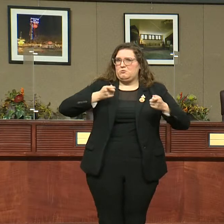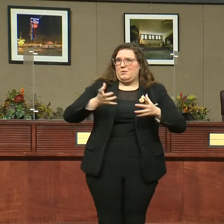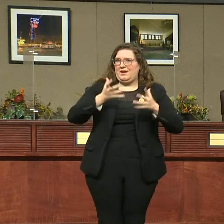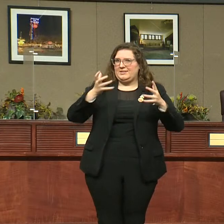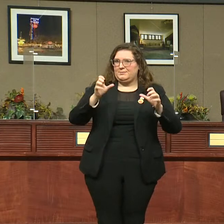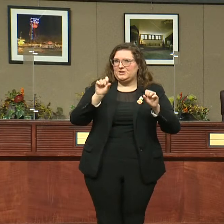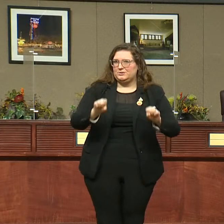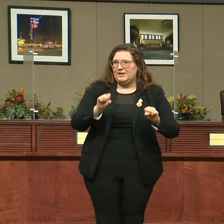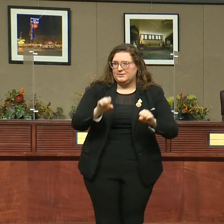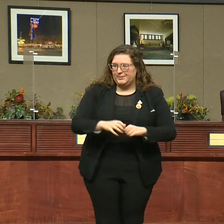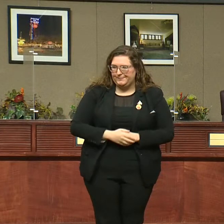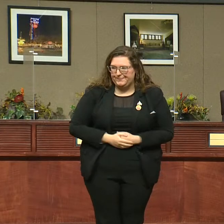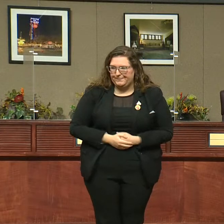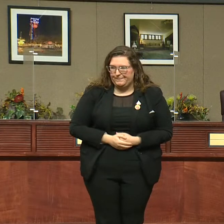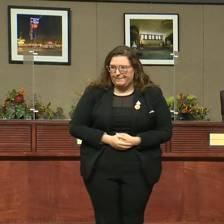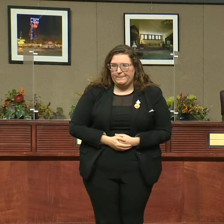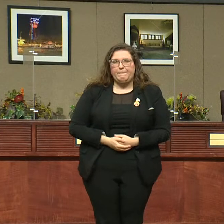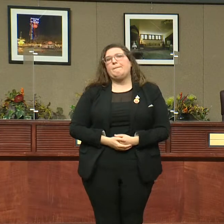other